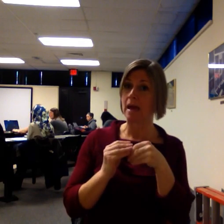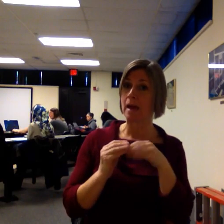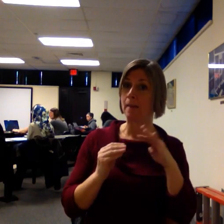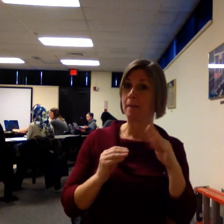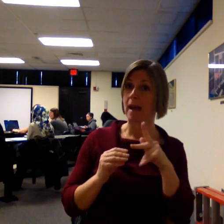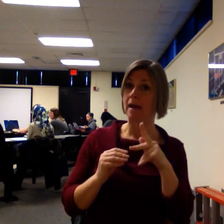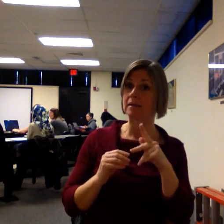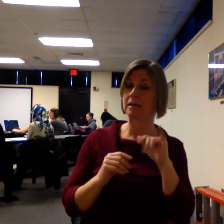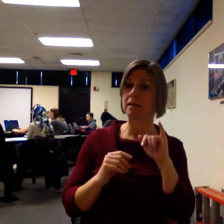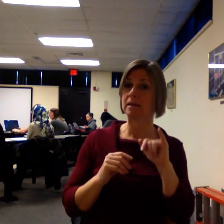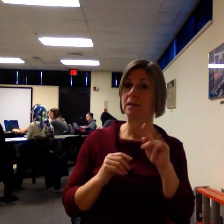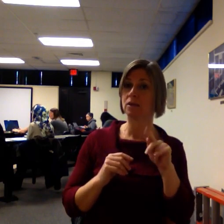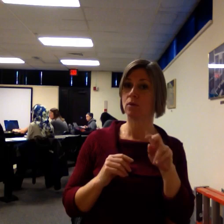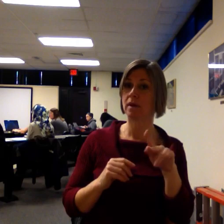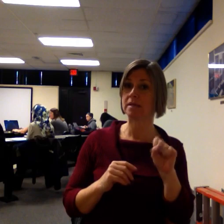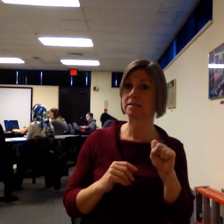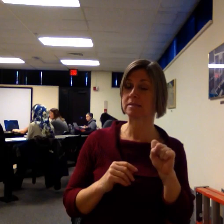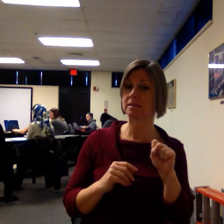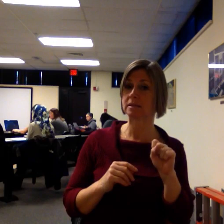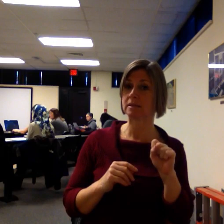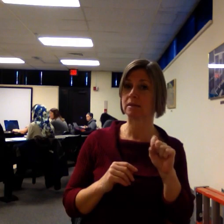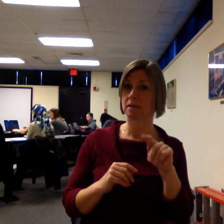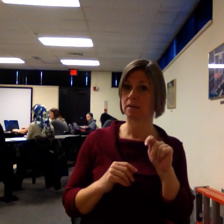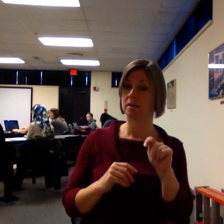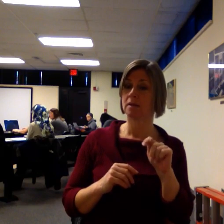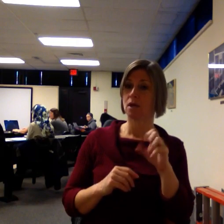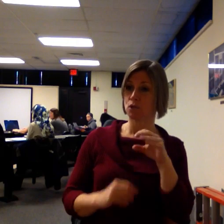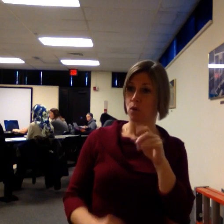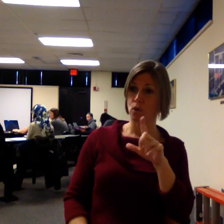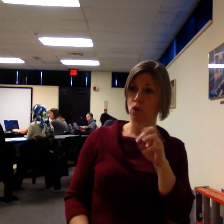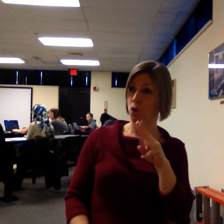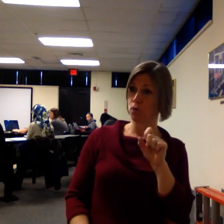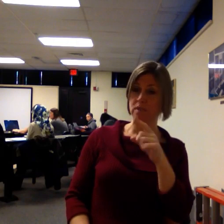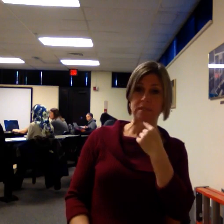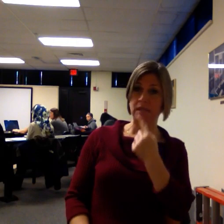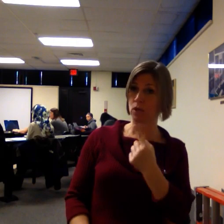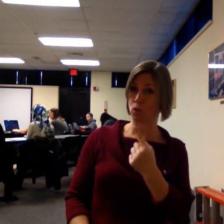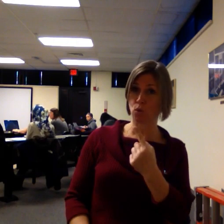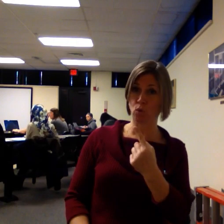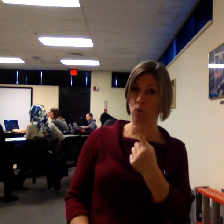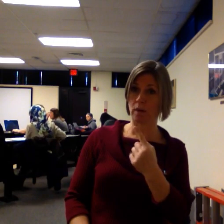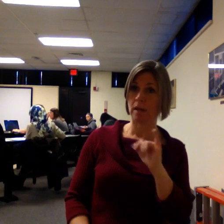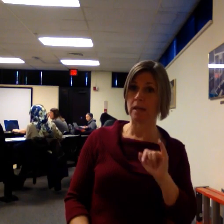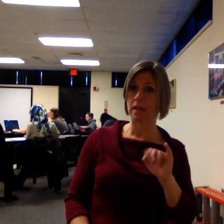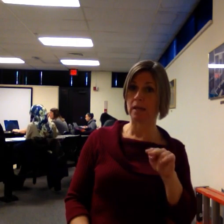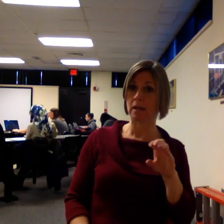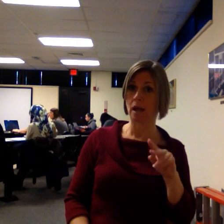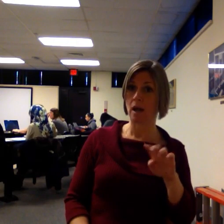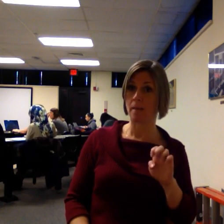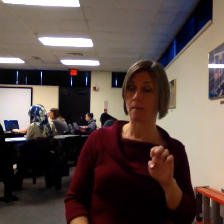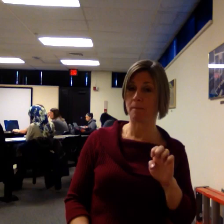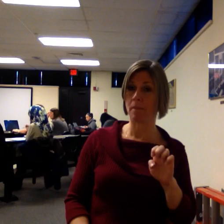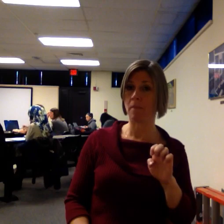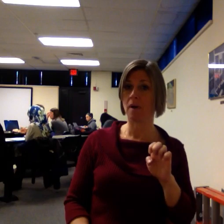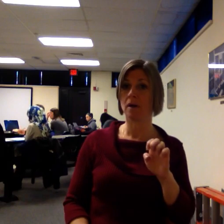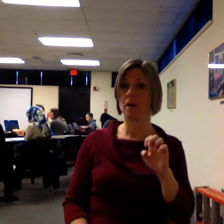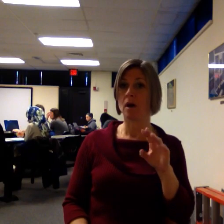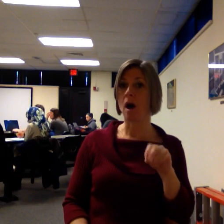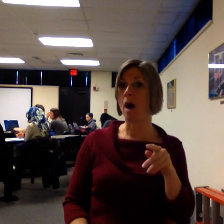expense. So for Lowe's, since they don't just tell you income from operations or operating income, like they do on